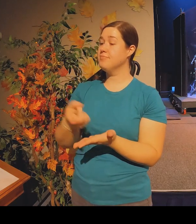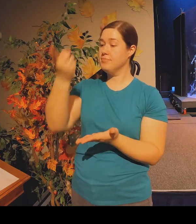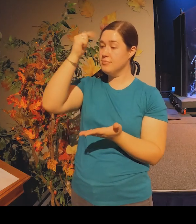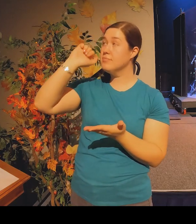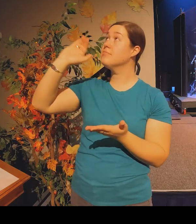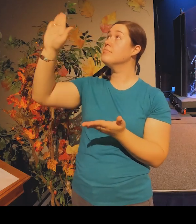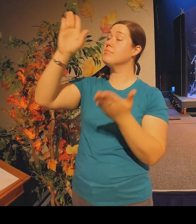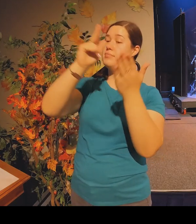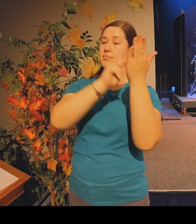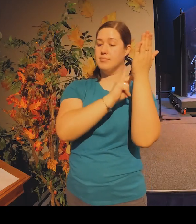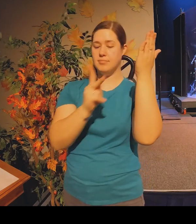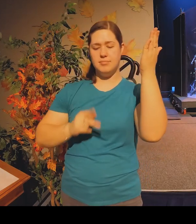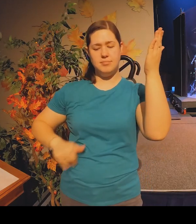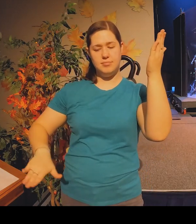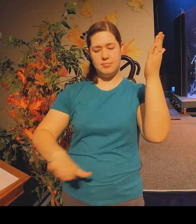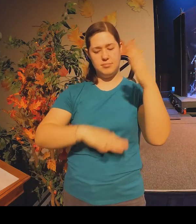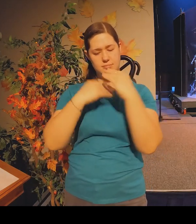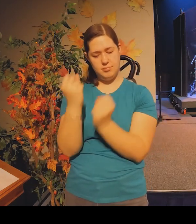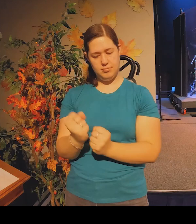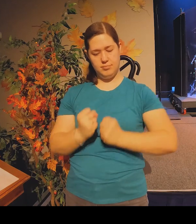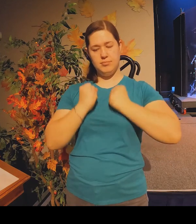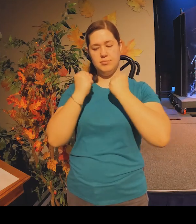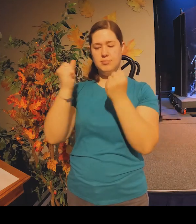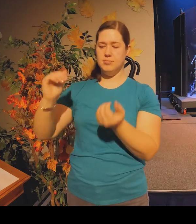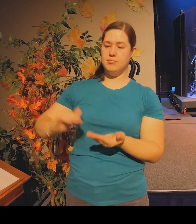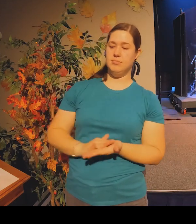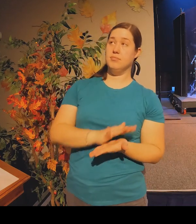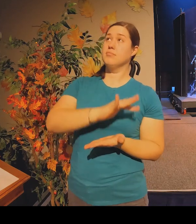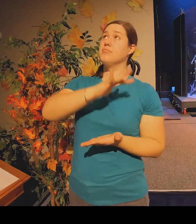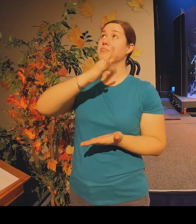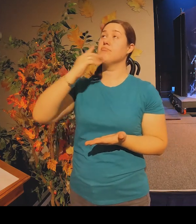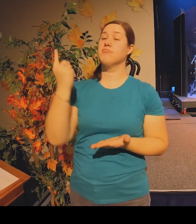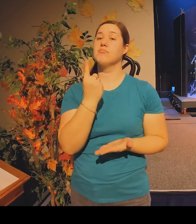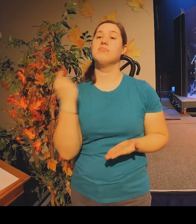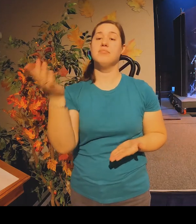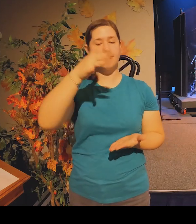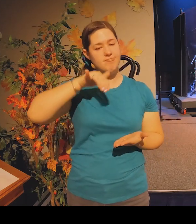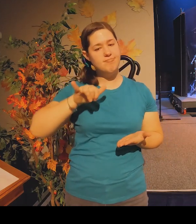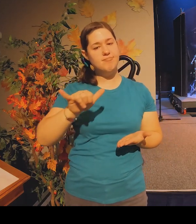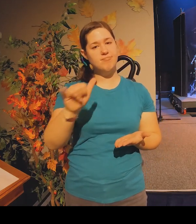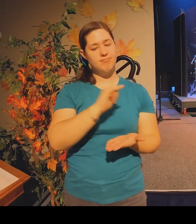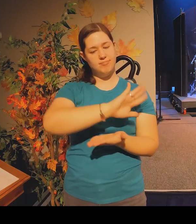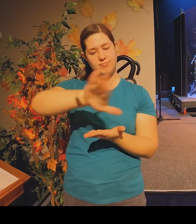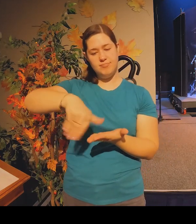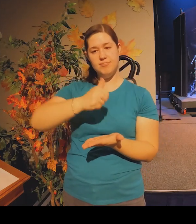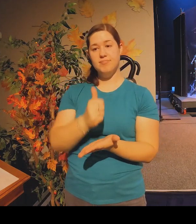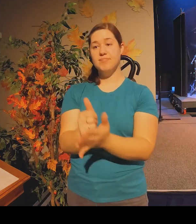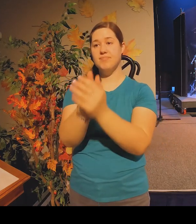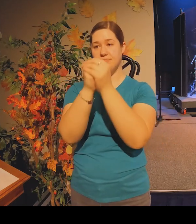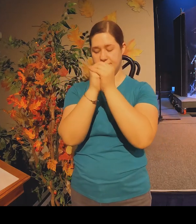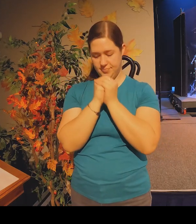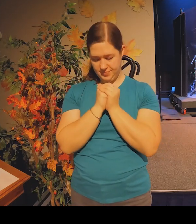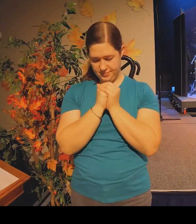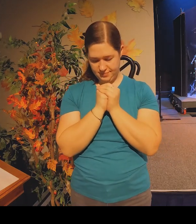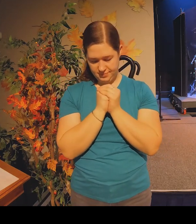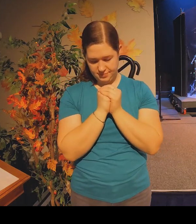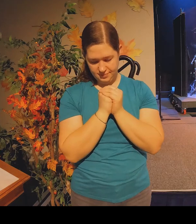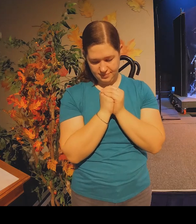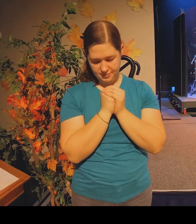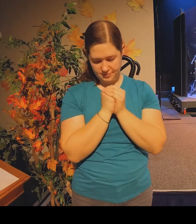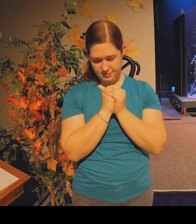evil. For thine is the kingdom and the power and the glory forever. Amen and